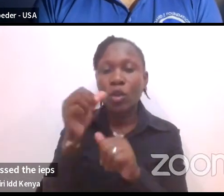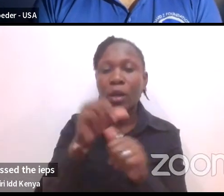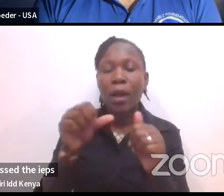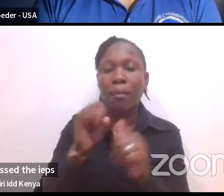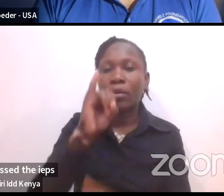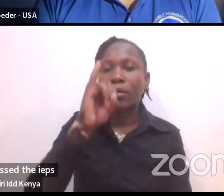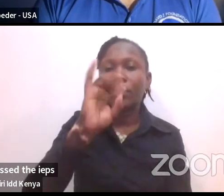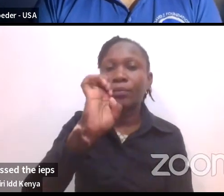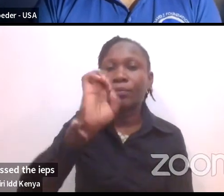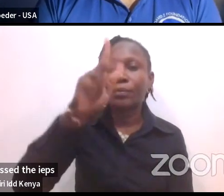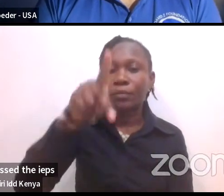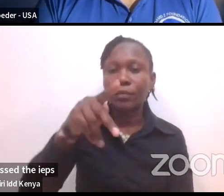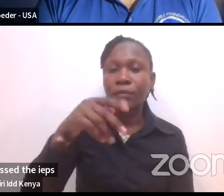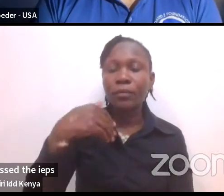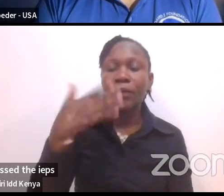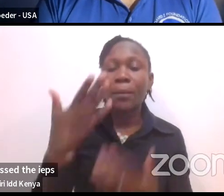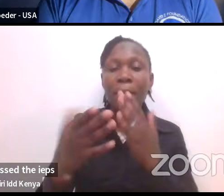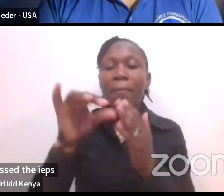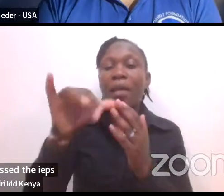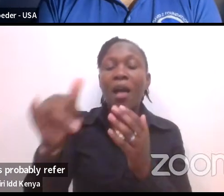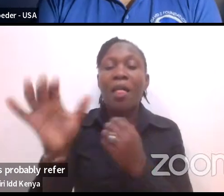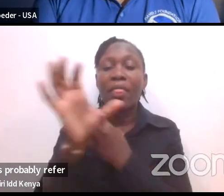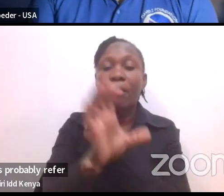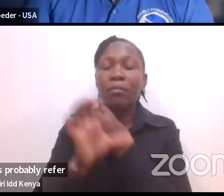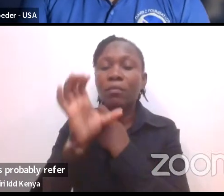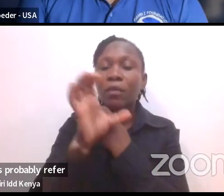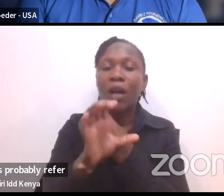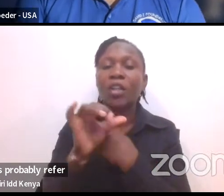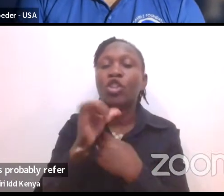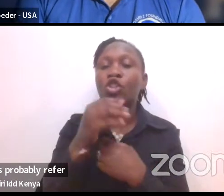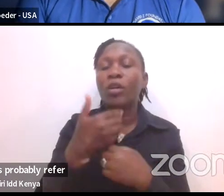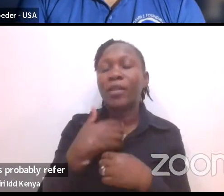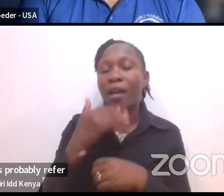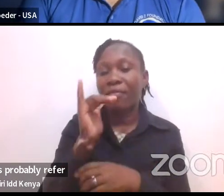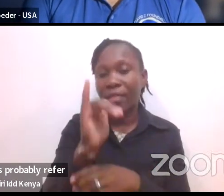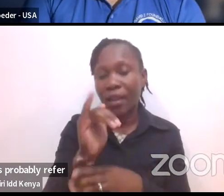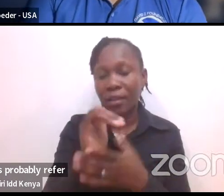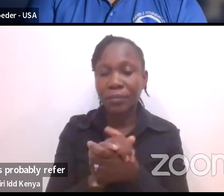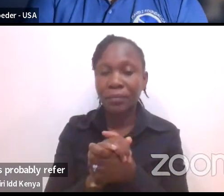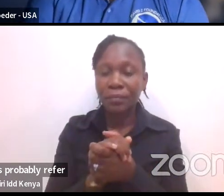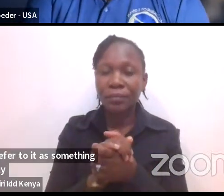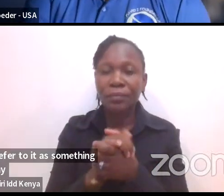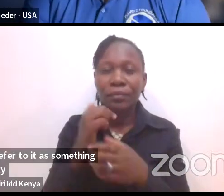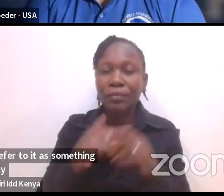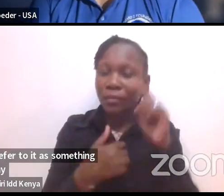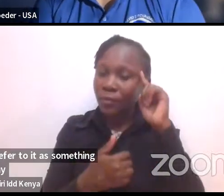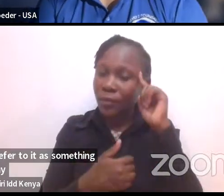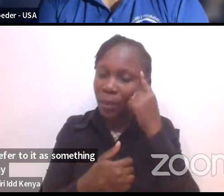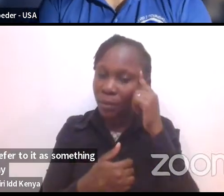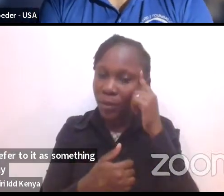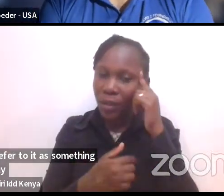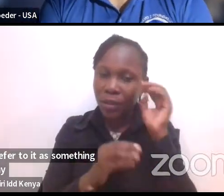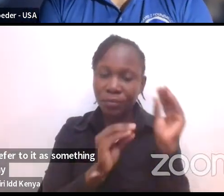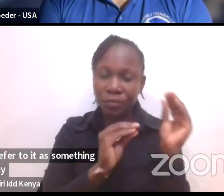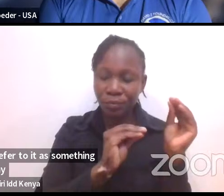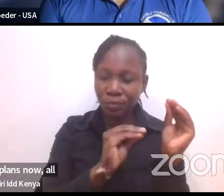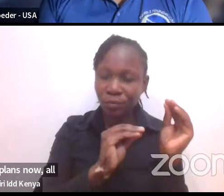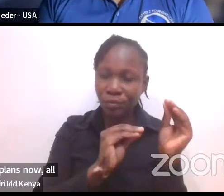sure other countries probably refer to it as something different, okay? So I'm thinking transition plans now, all